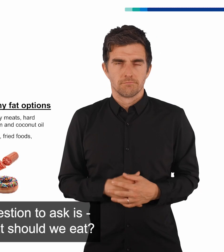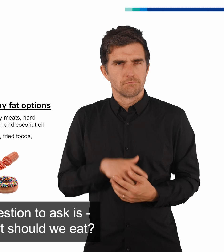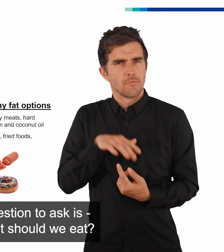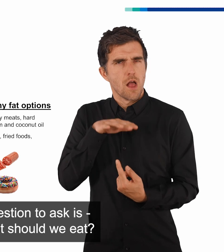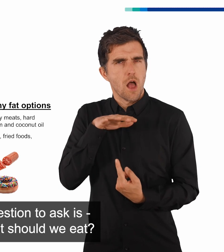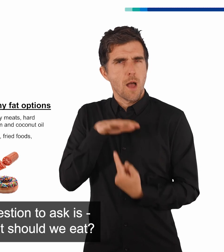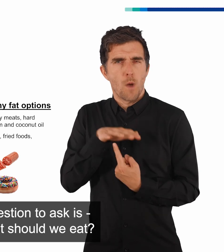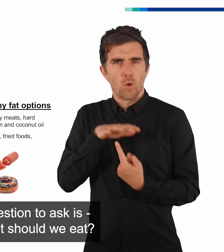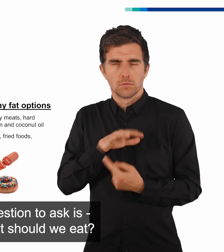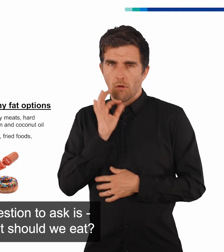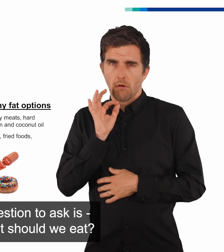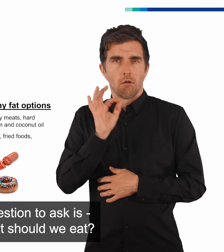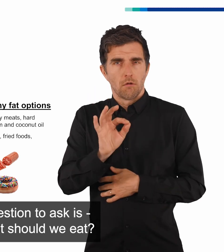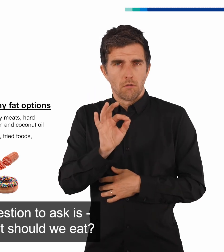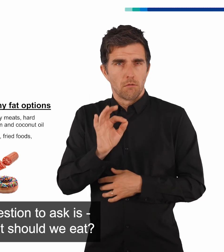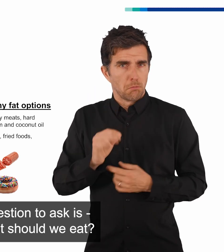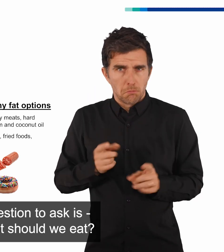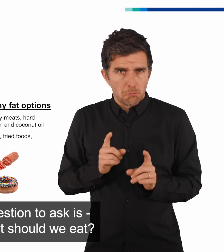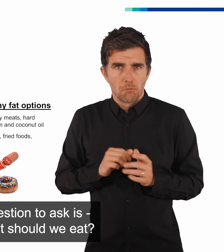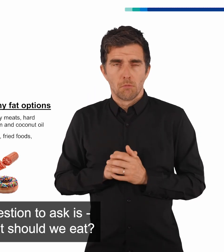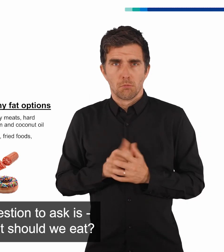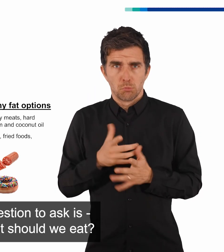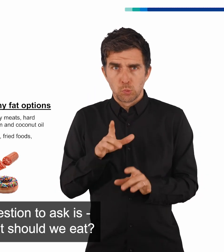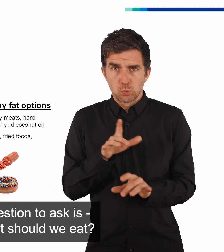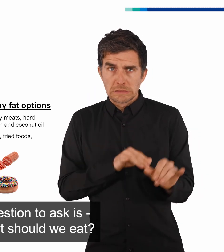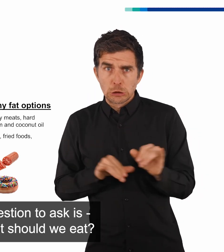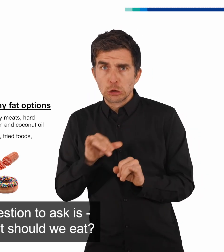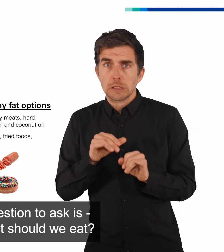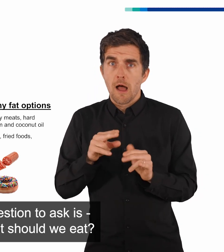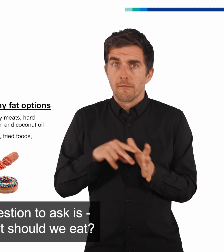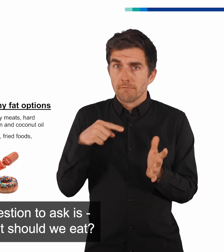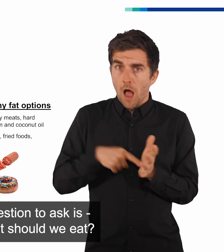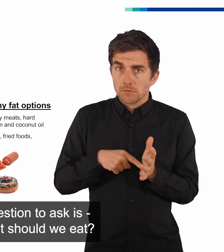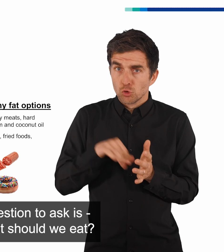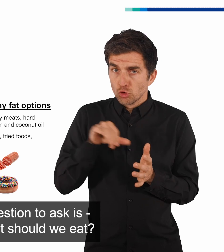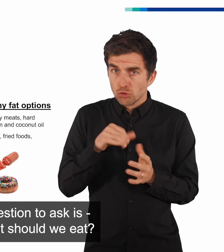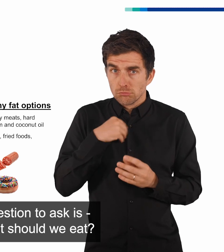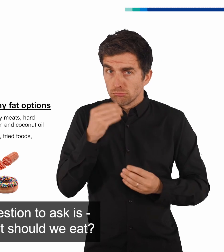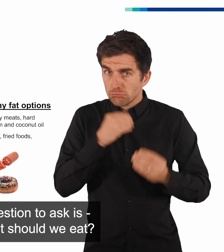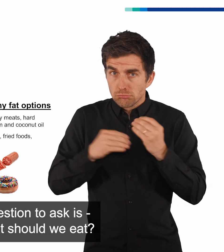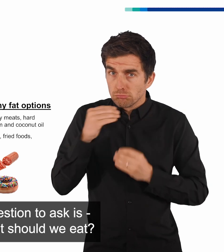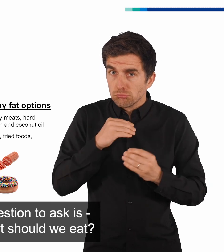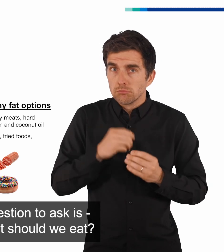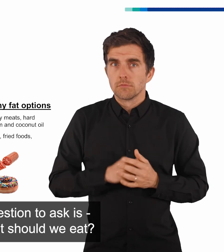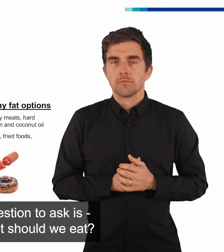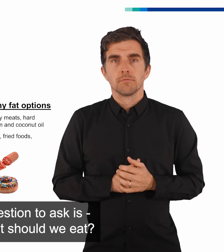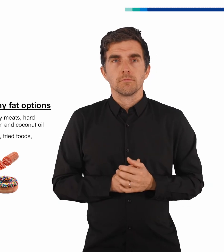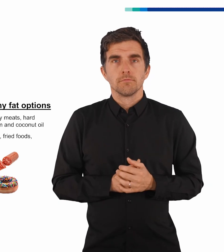An important question to ask is, which types of fat should we eat? Fat has more than twice the